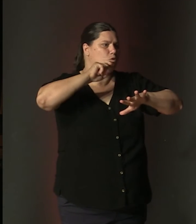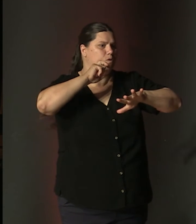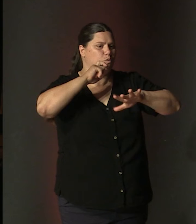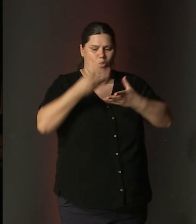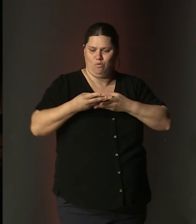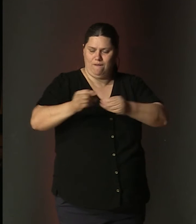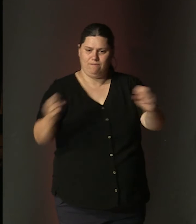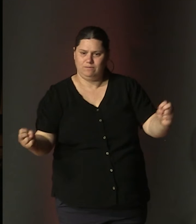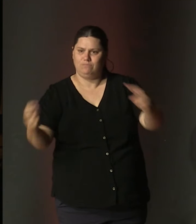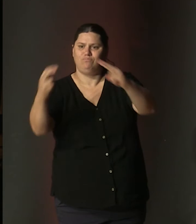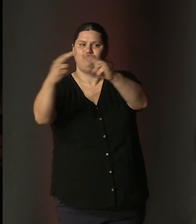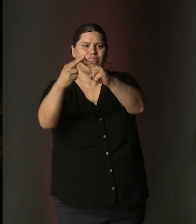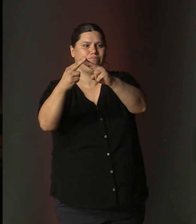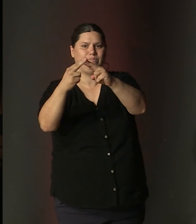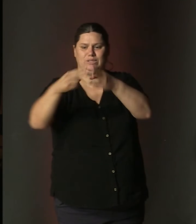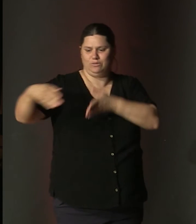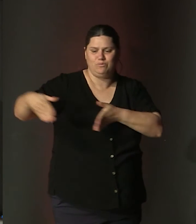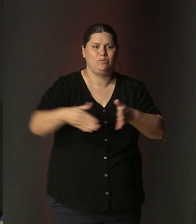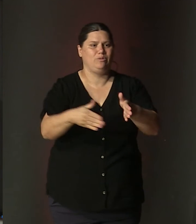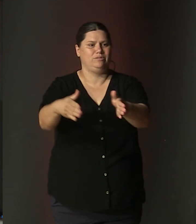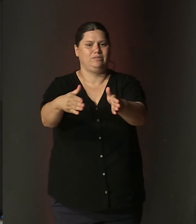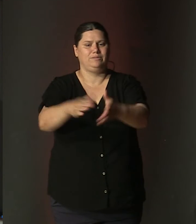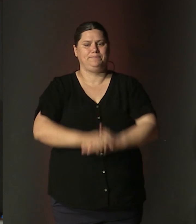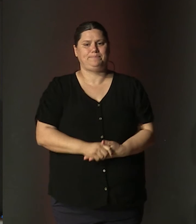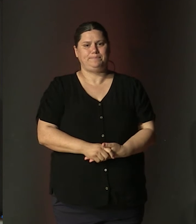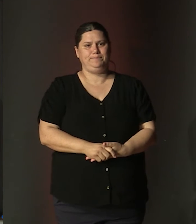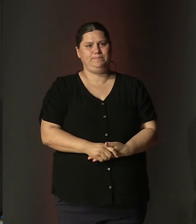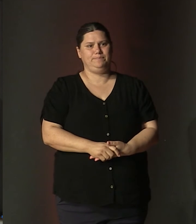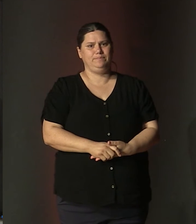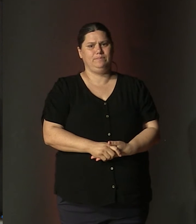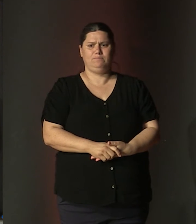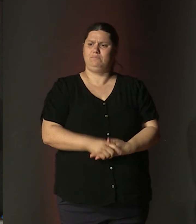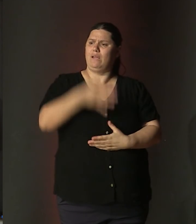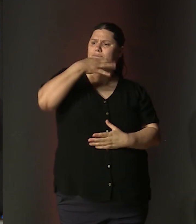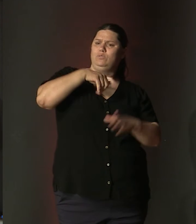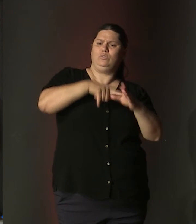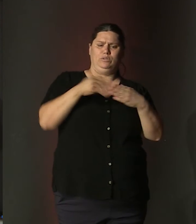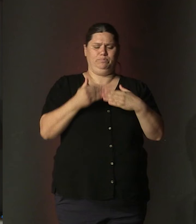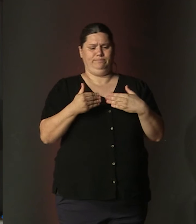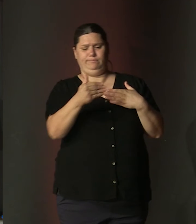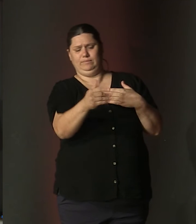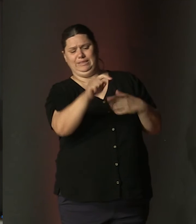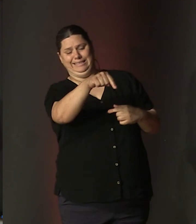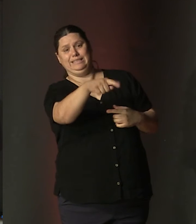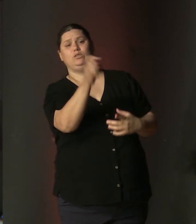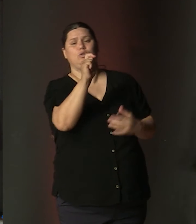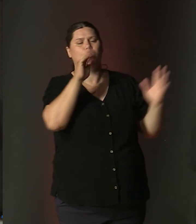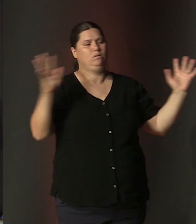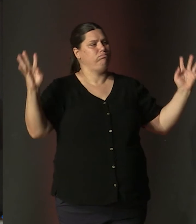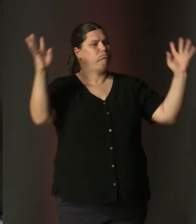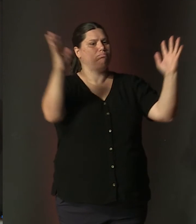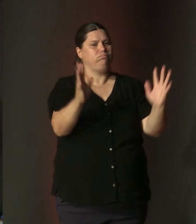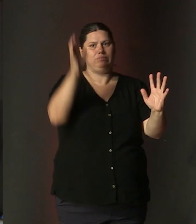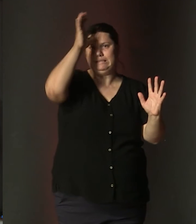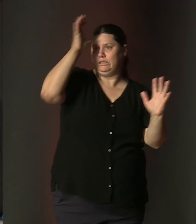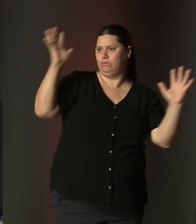builds bridges and paves roads. In a few years' time, the countries of the world will come together again